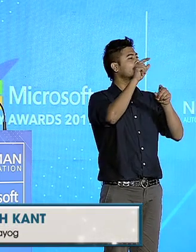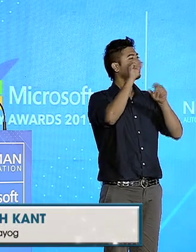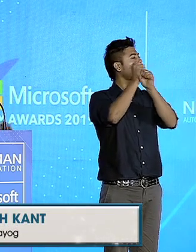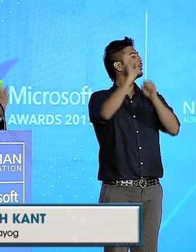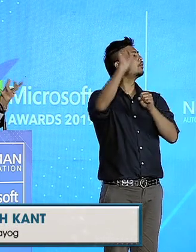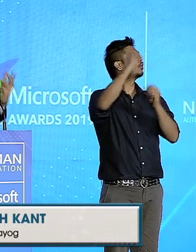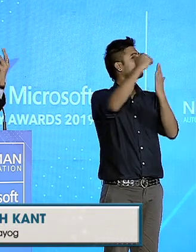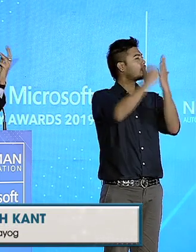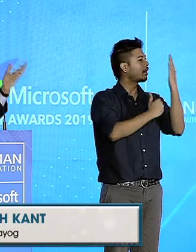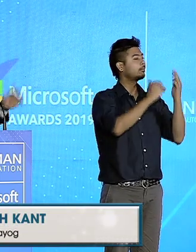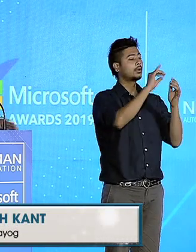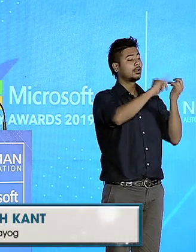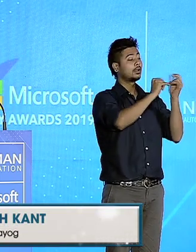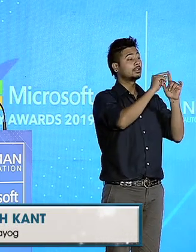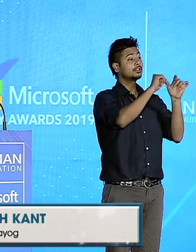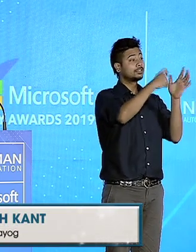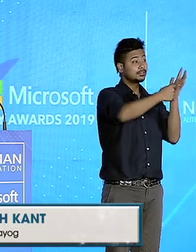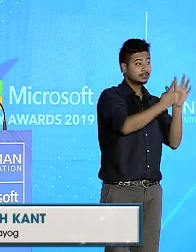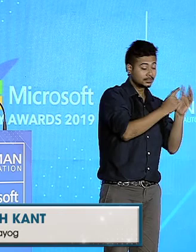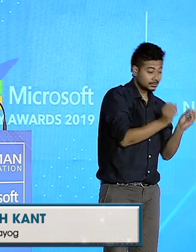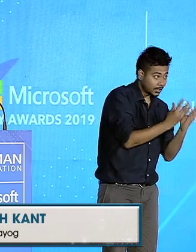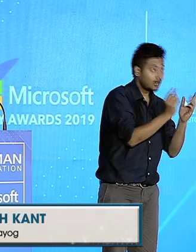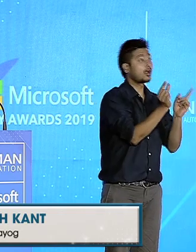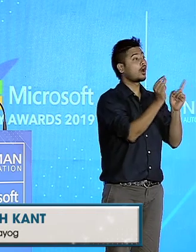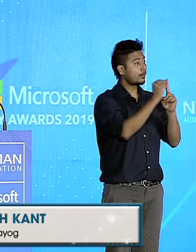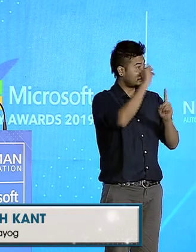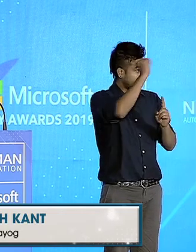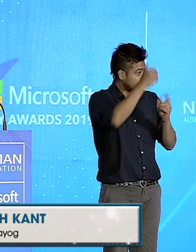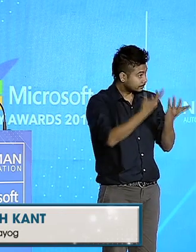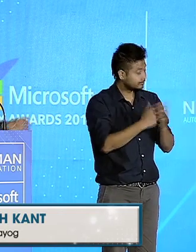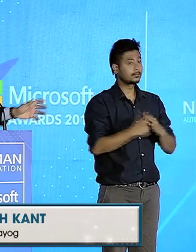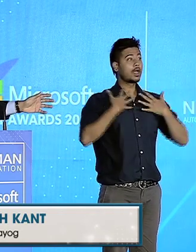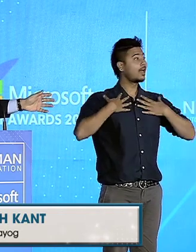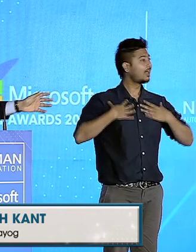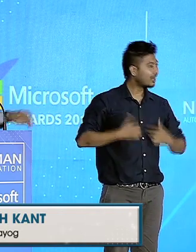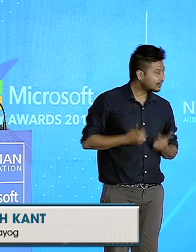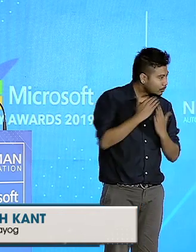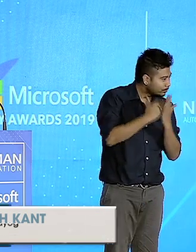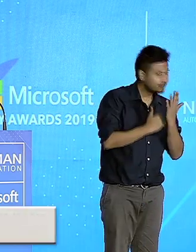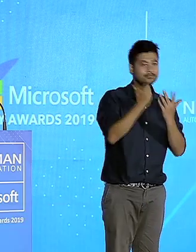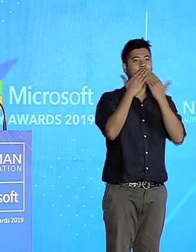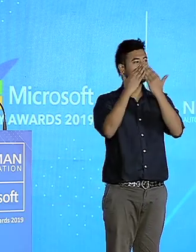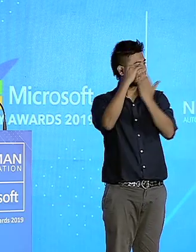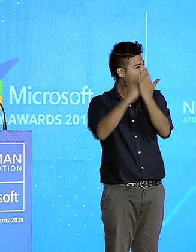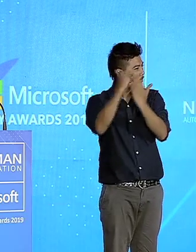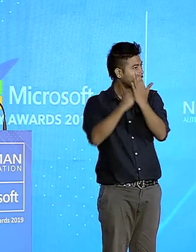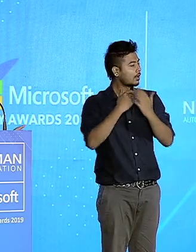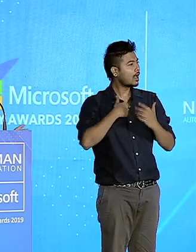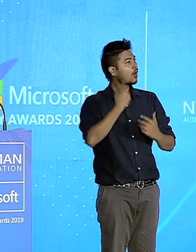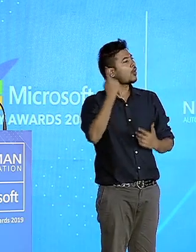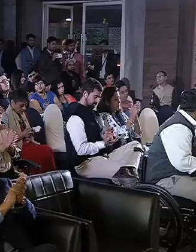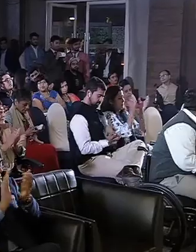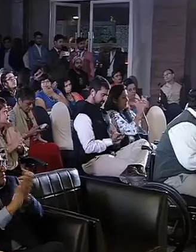last several months is to come and be a part of this event. So I really feel blessed being with all of